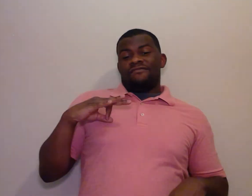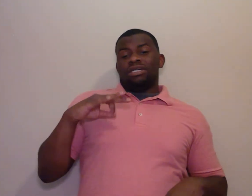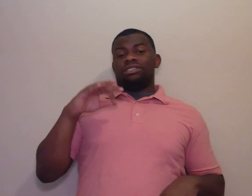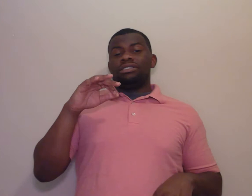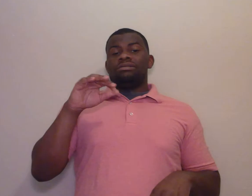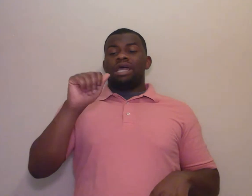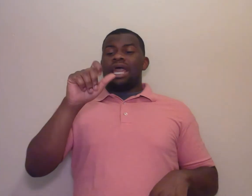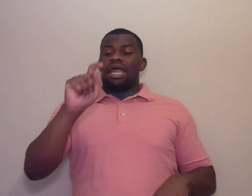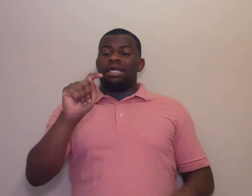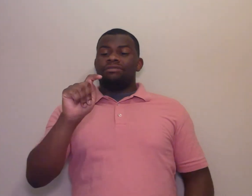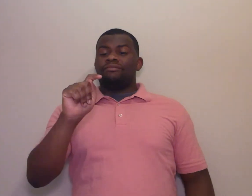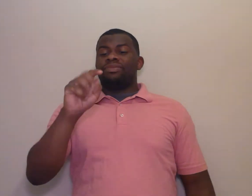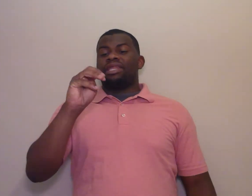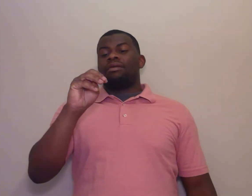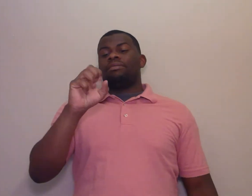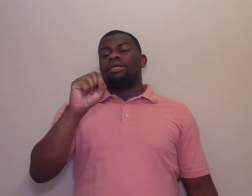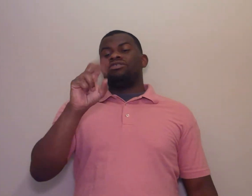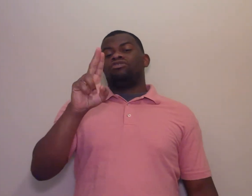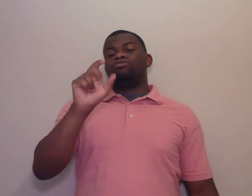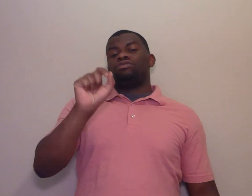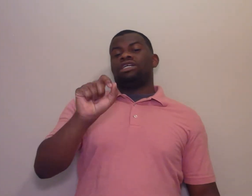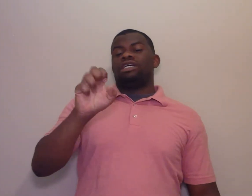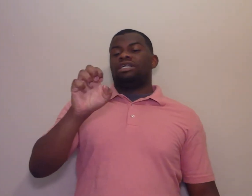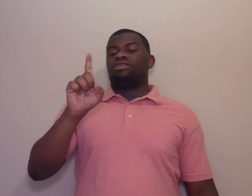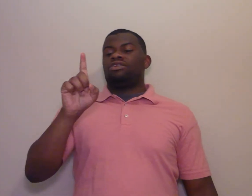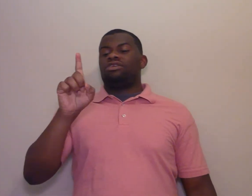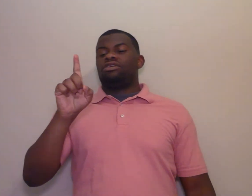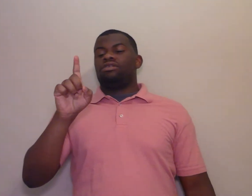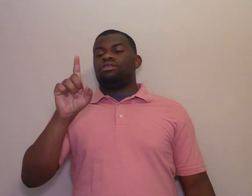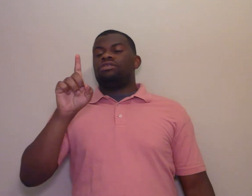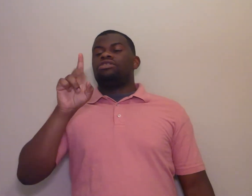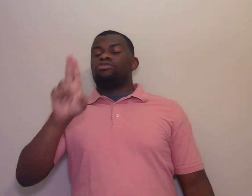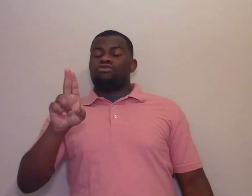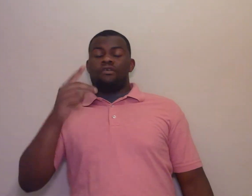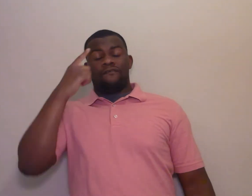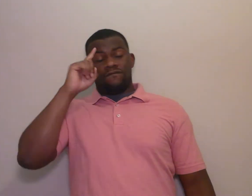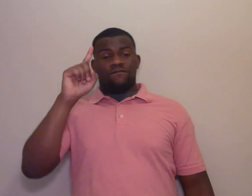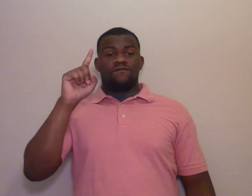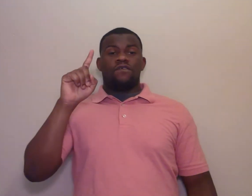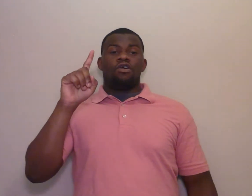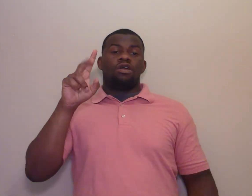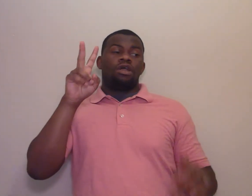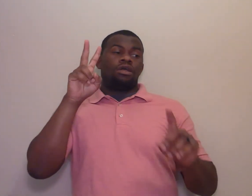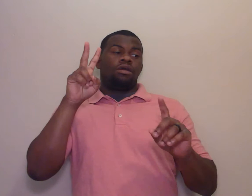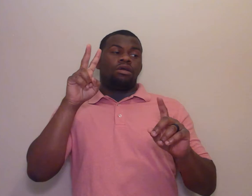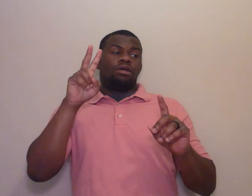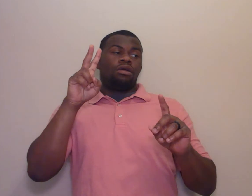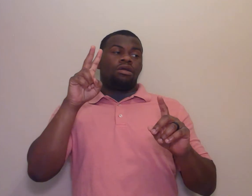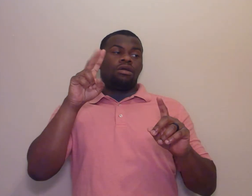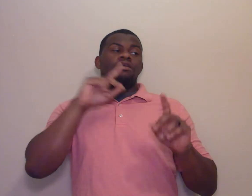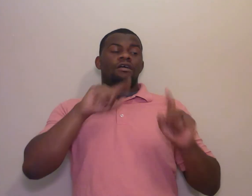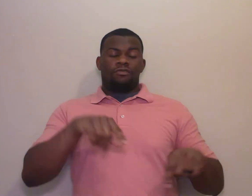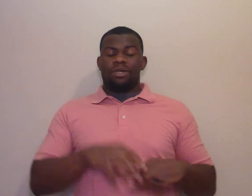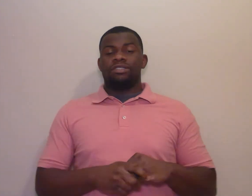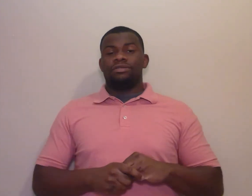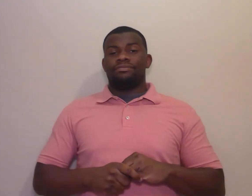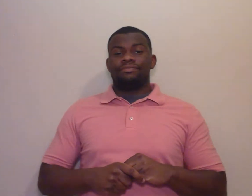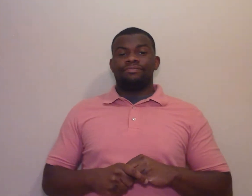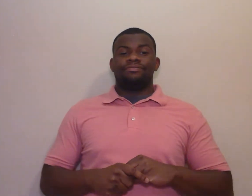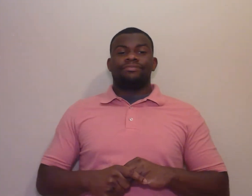benefits@nmsu.edu to get confirmation. There is a strict deadline for enrollment that will be listed in your email communication that